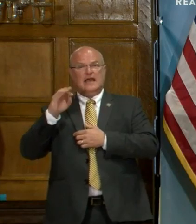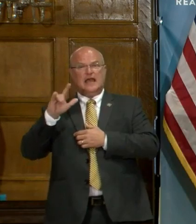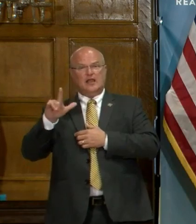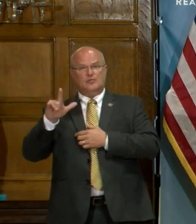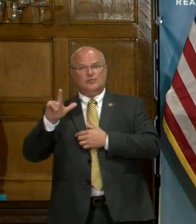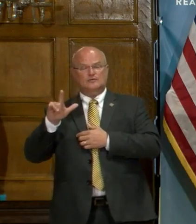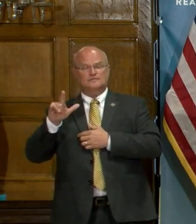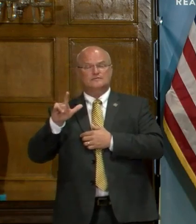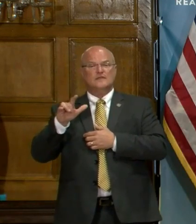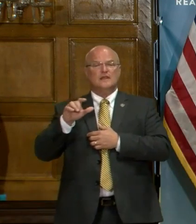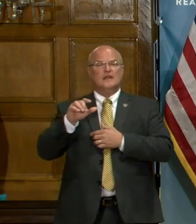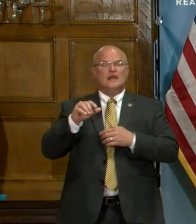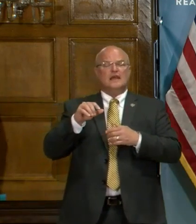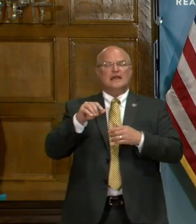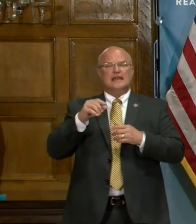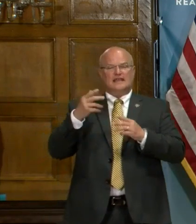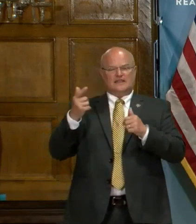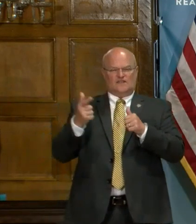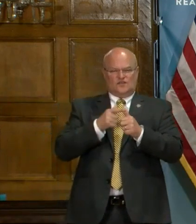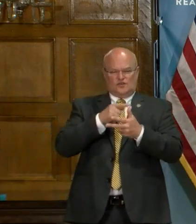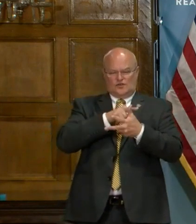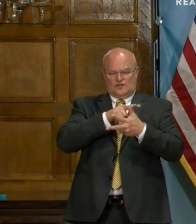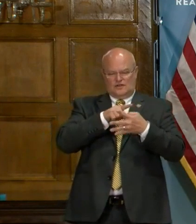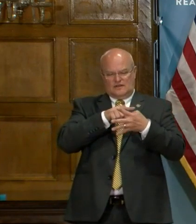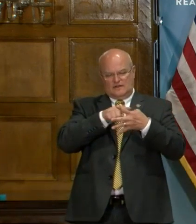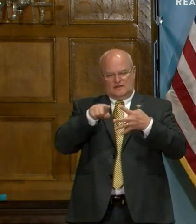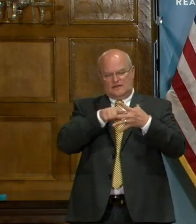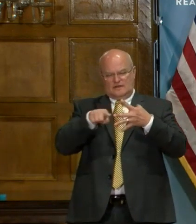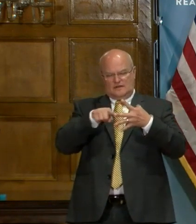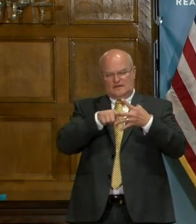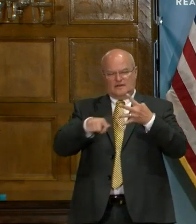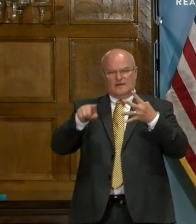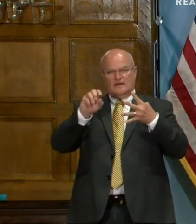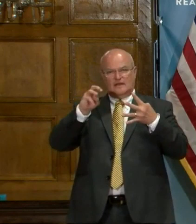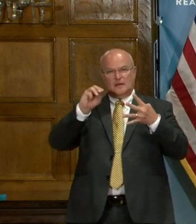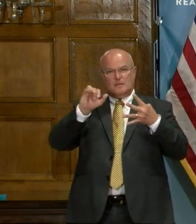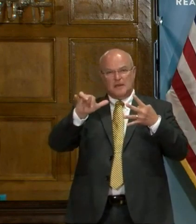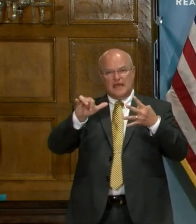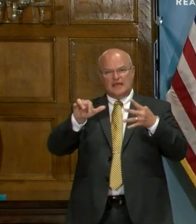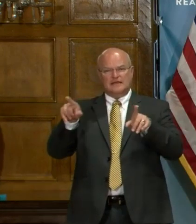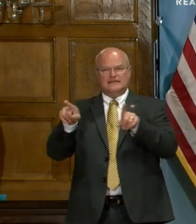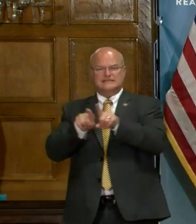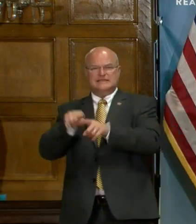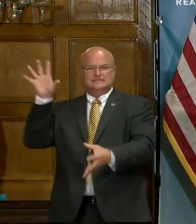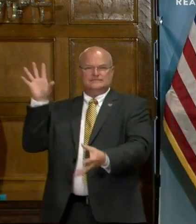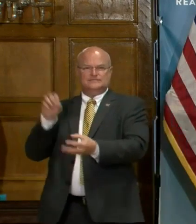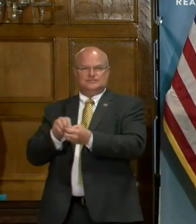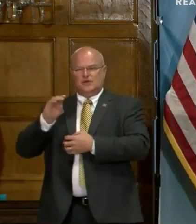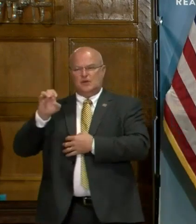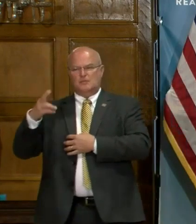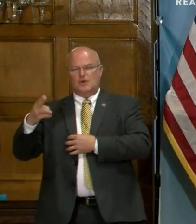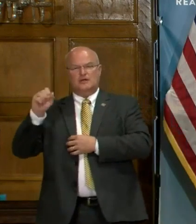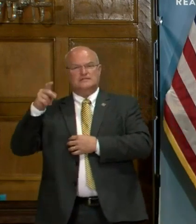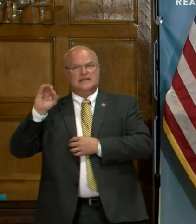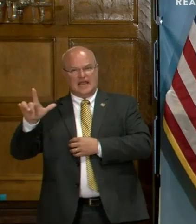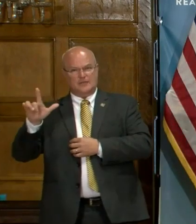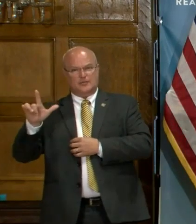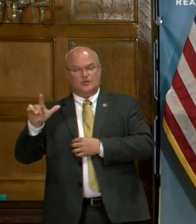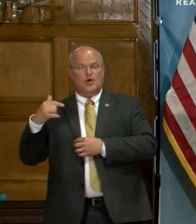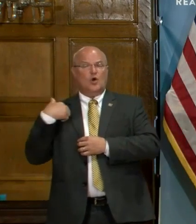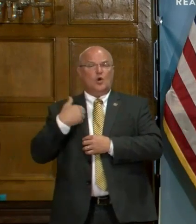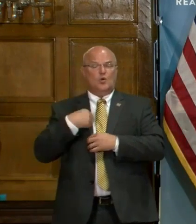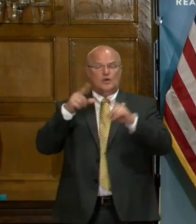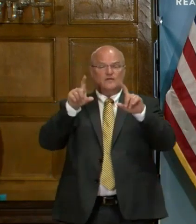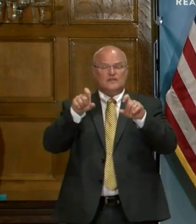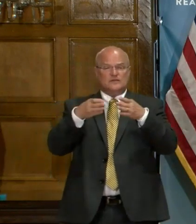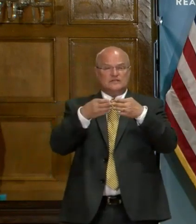have tested almost as many as we tested in the entire months of March and April. Not only have we increased our numbers, we've increased the scope